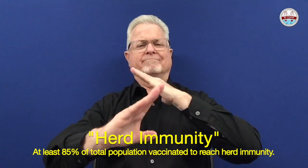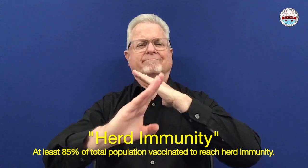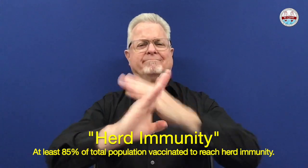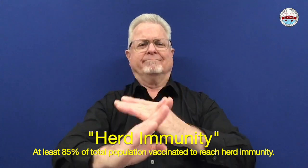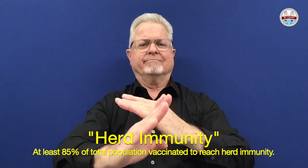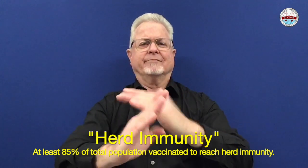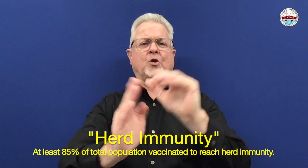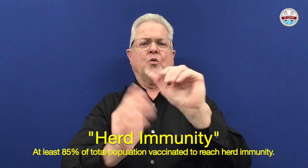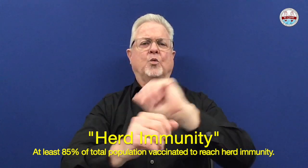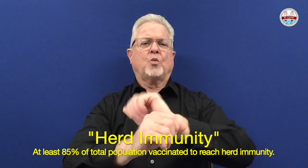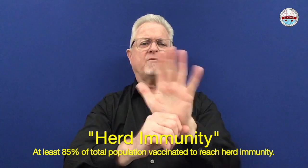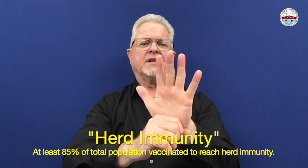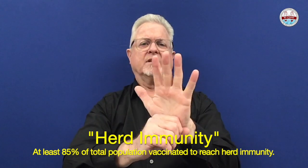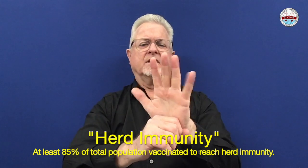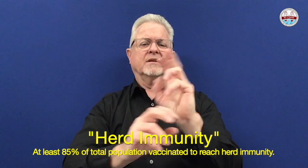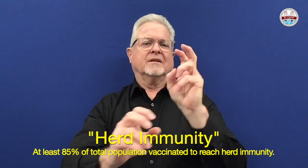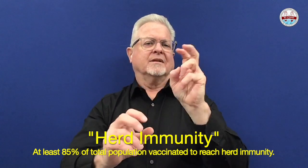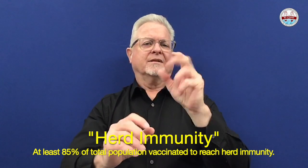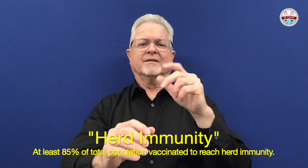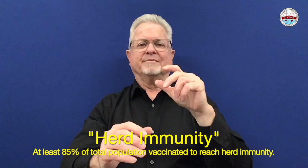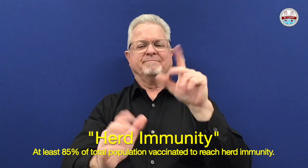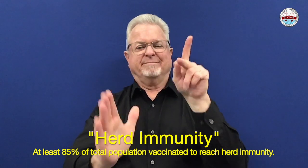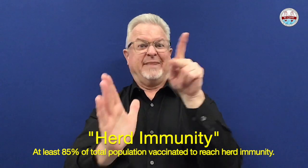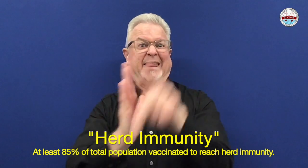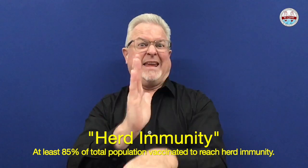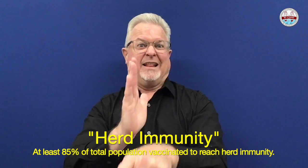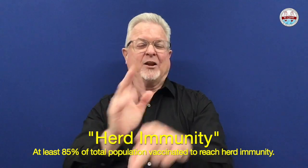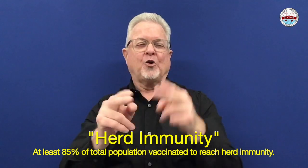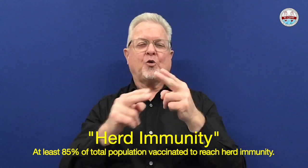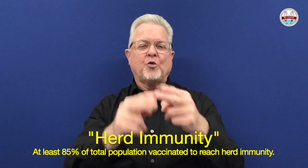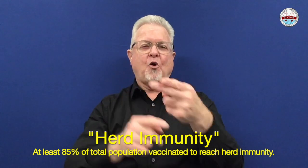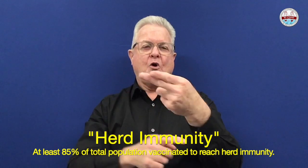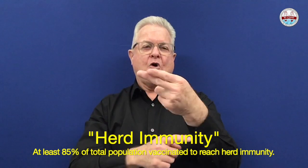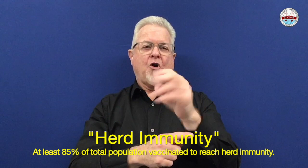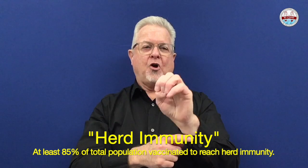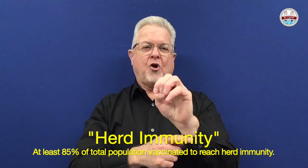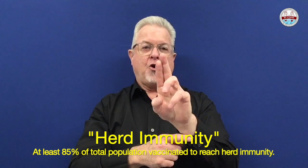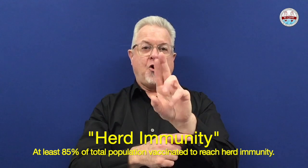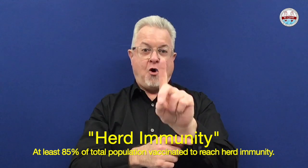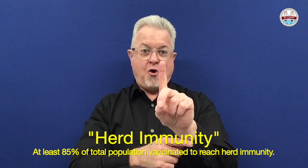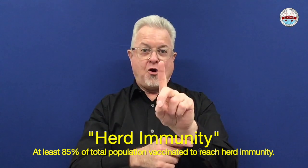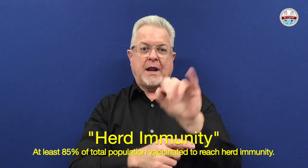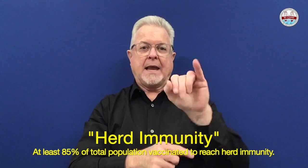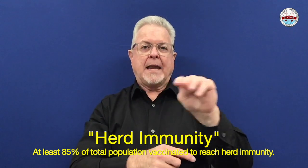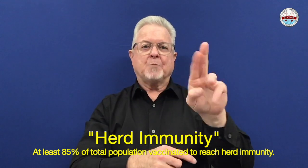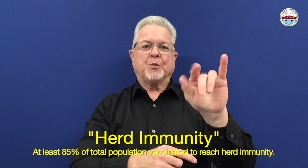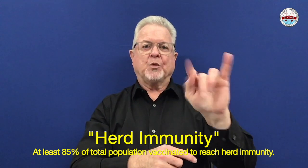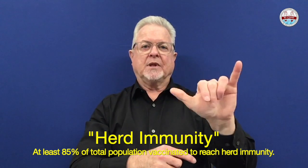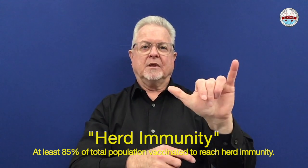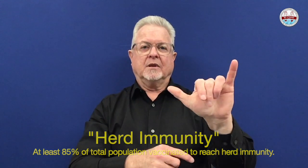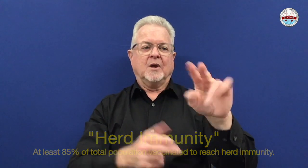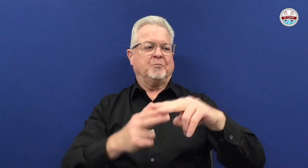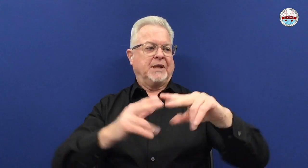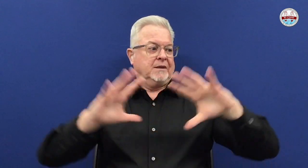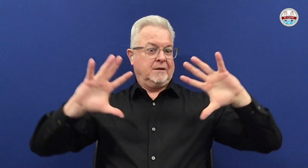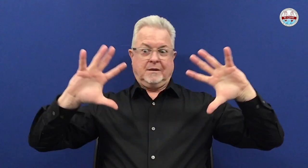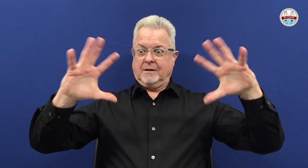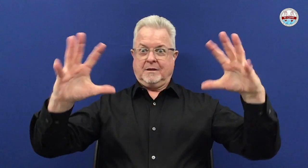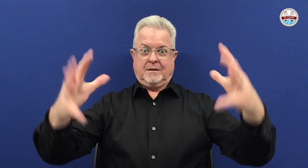to create herd immunity. He really wanted to kill off the virus altogether, and herd